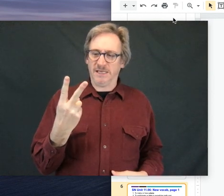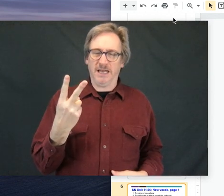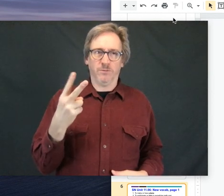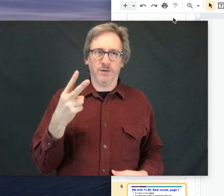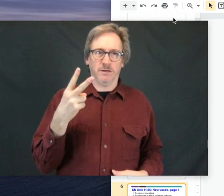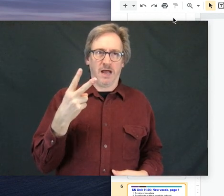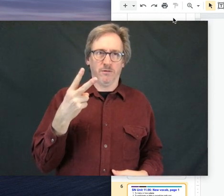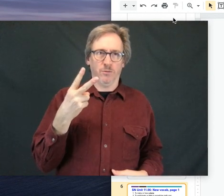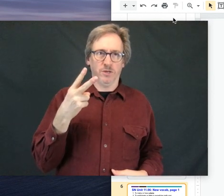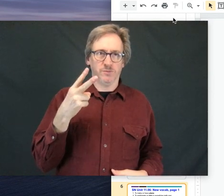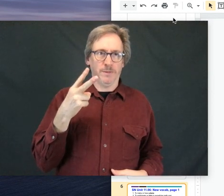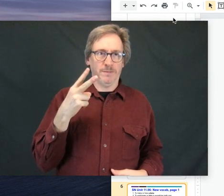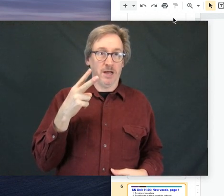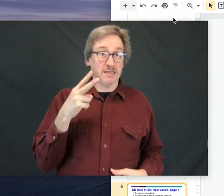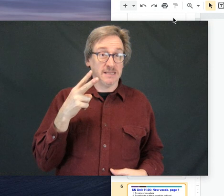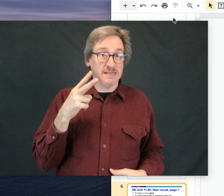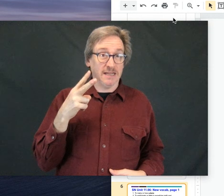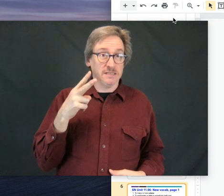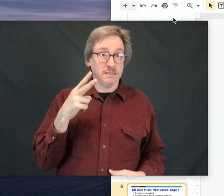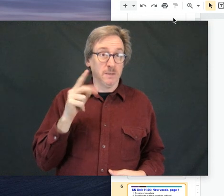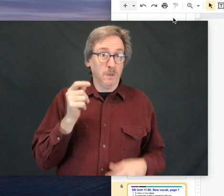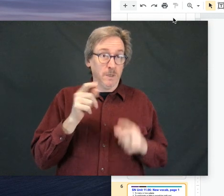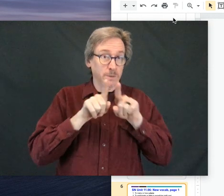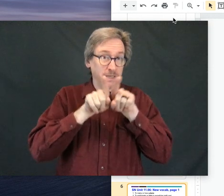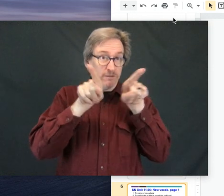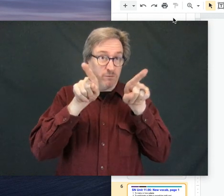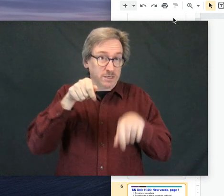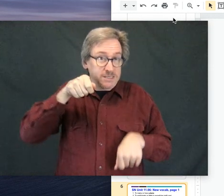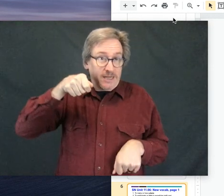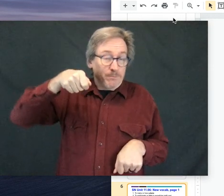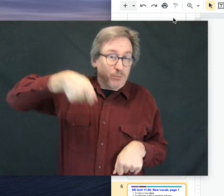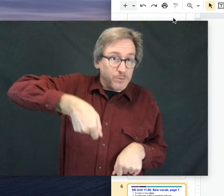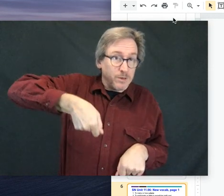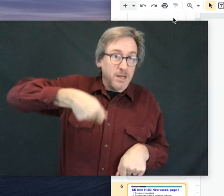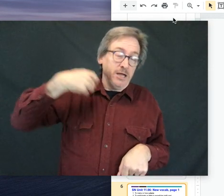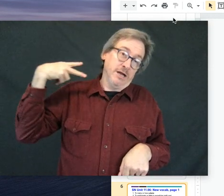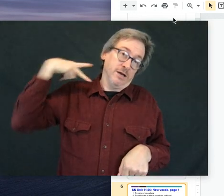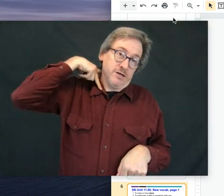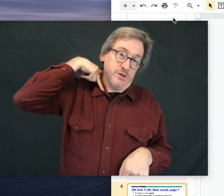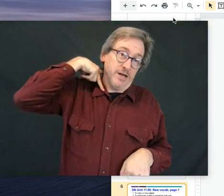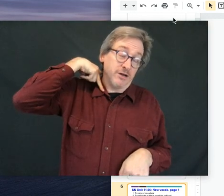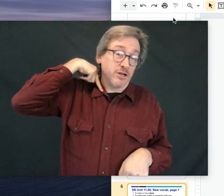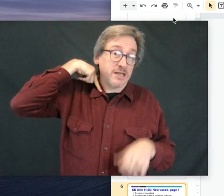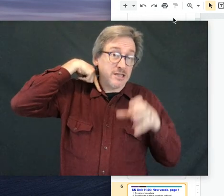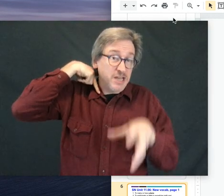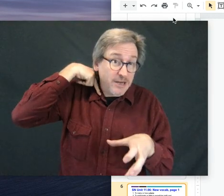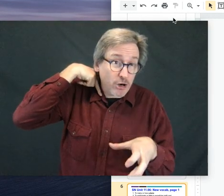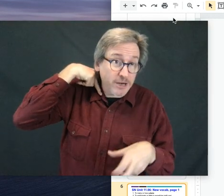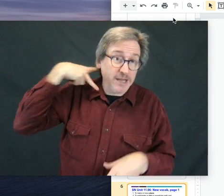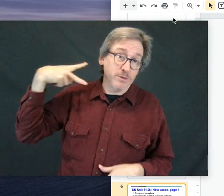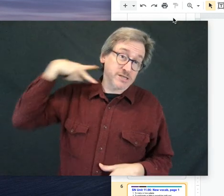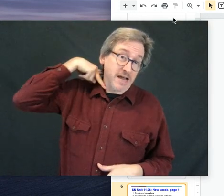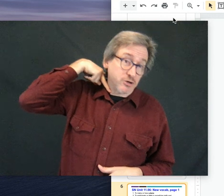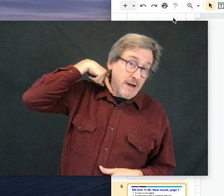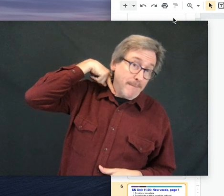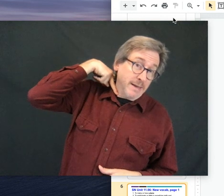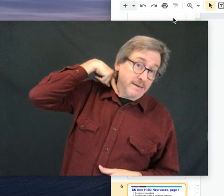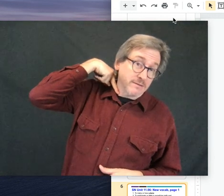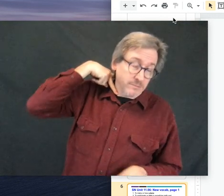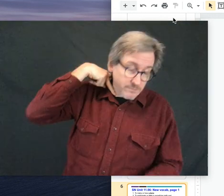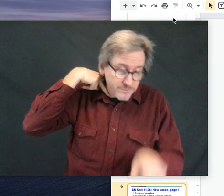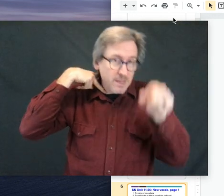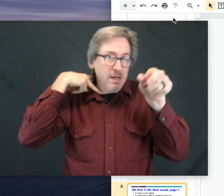As a kid, when out in the woods, when we'd be hunting snakes, you would take a forked stick and so you didn't hurt it, you would just kind of trap